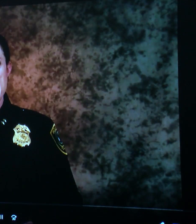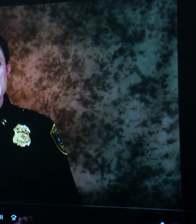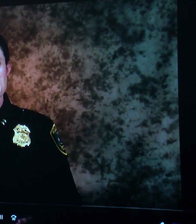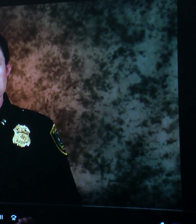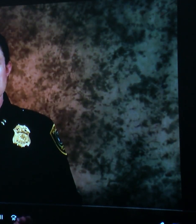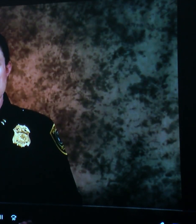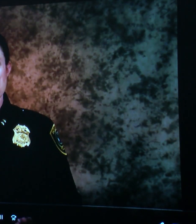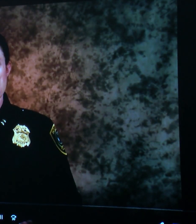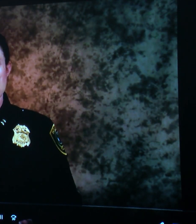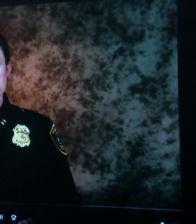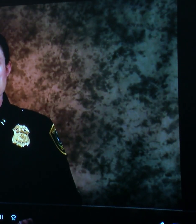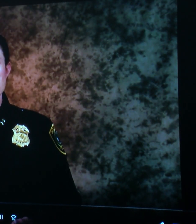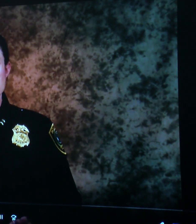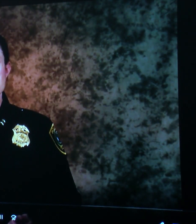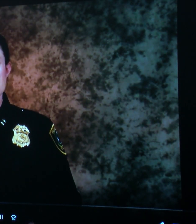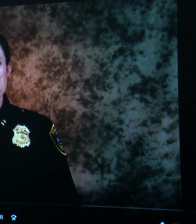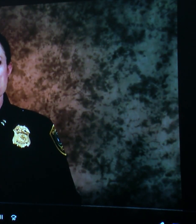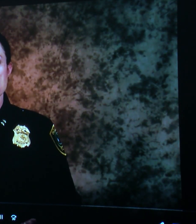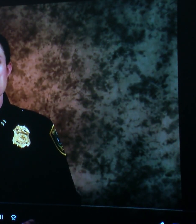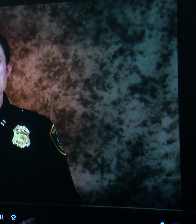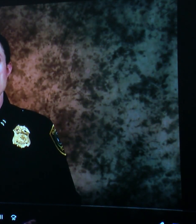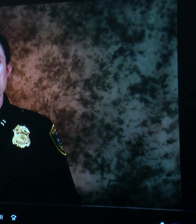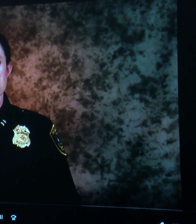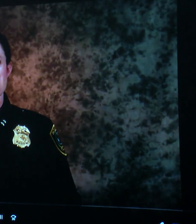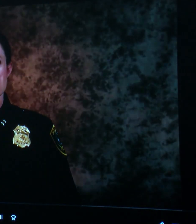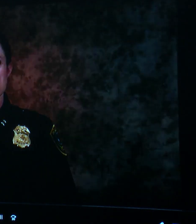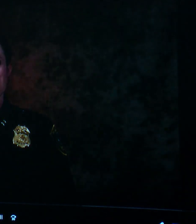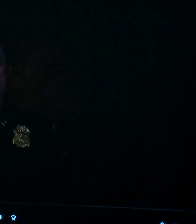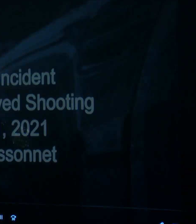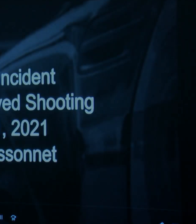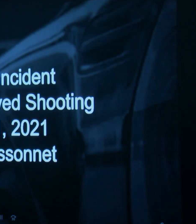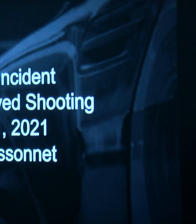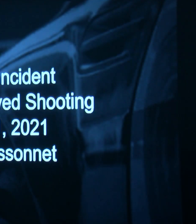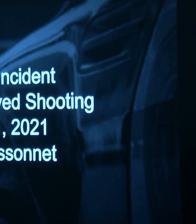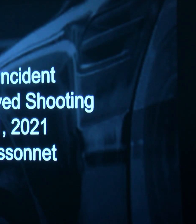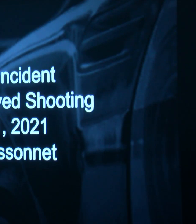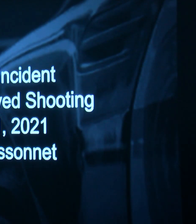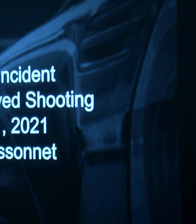videos may contain strong language, and viewer discretion is advised.